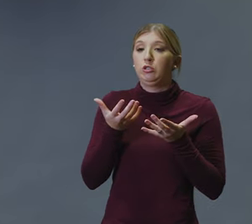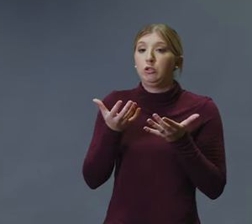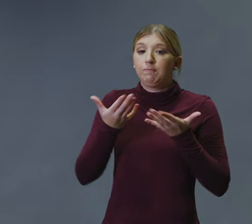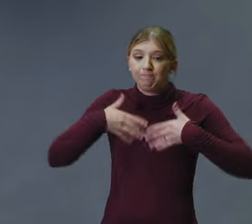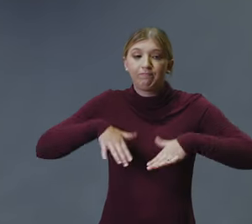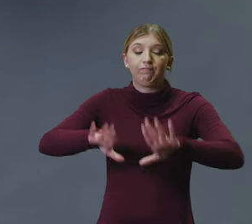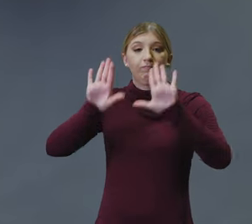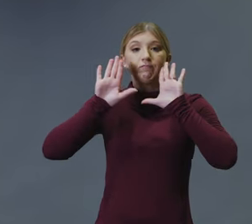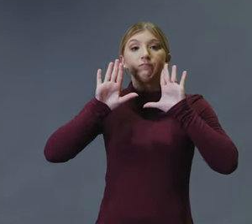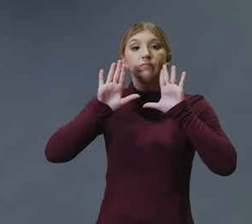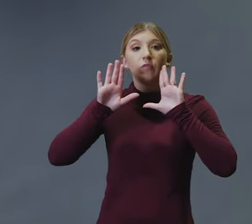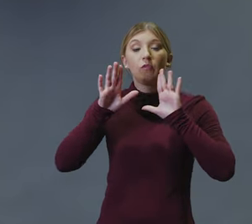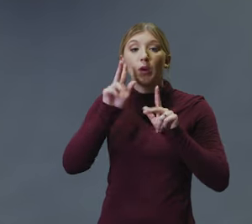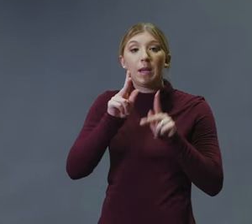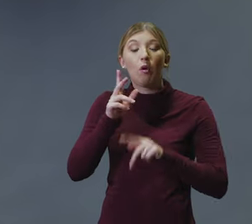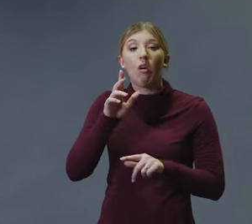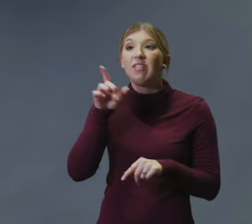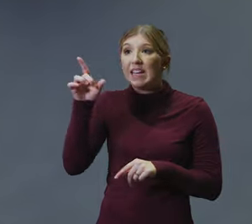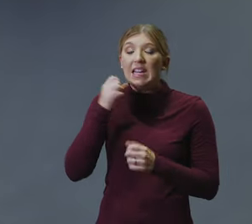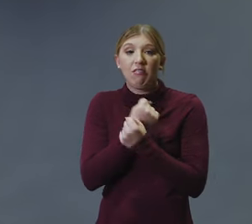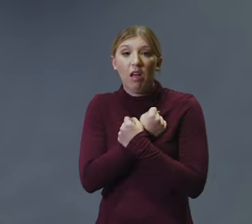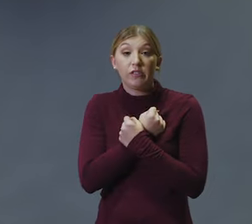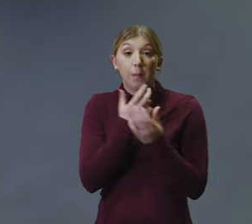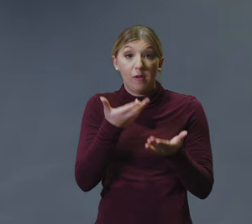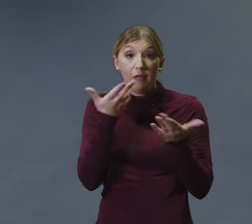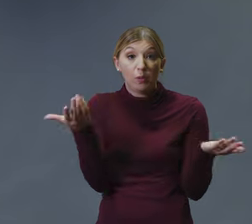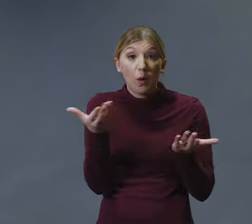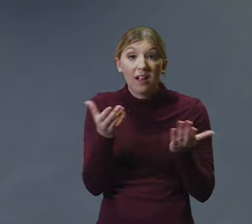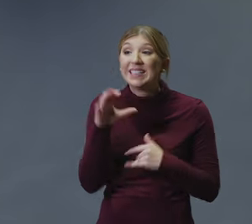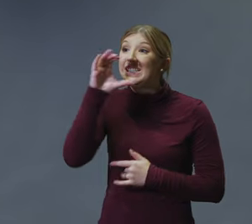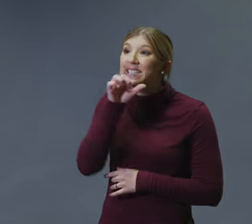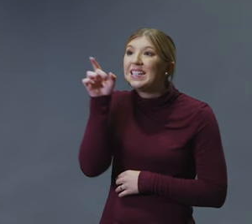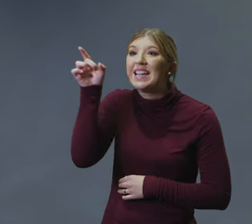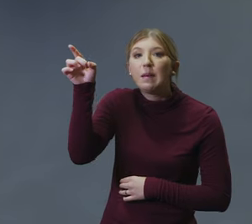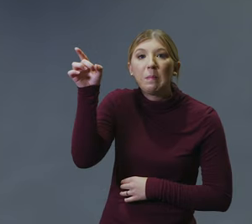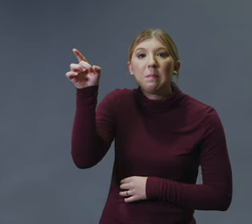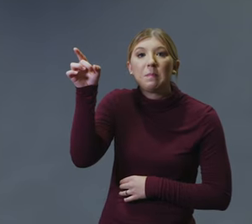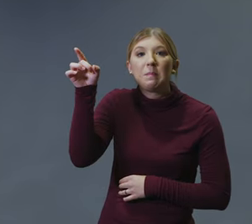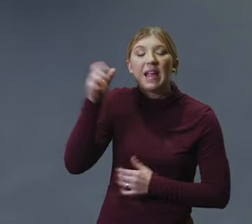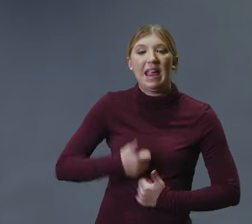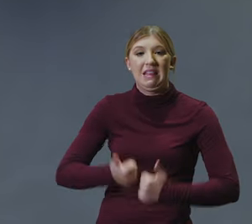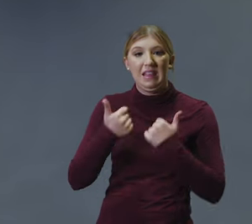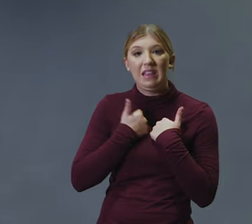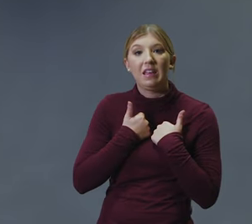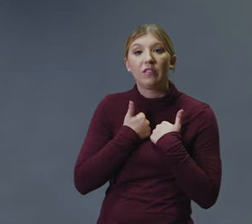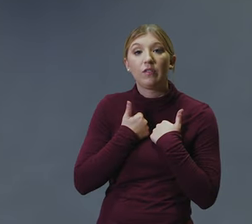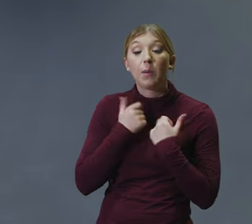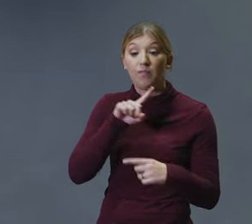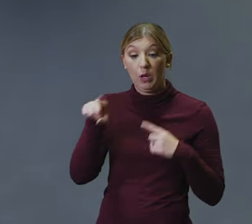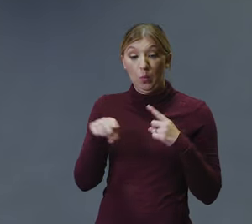loves. And what does that offer? To seek him and live. And when we do that,